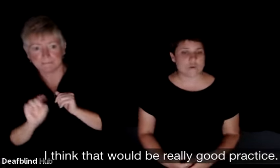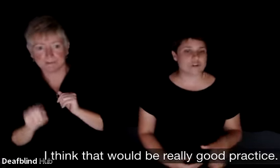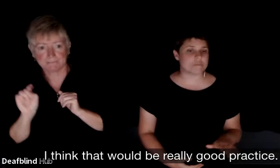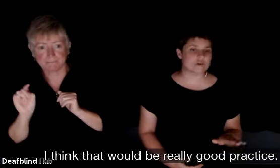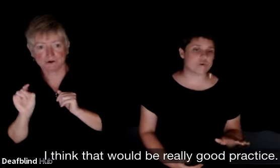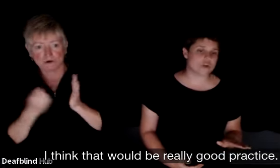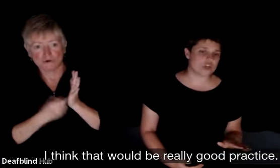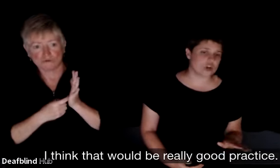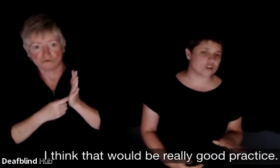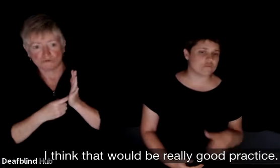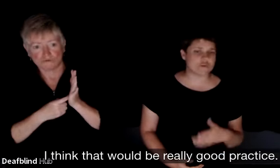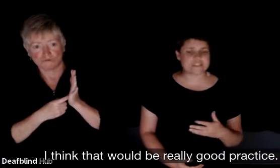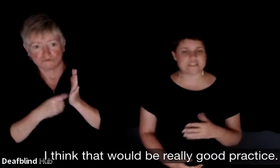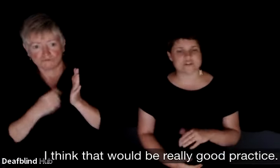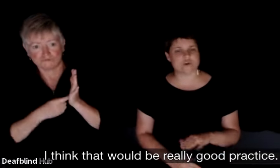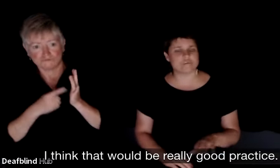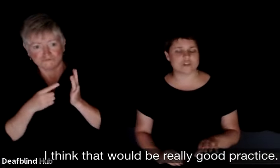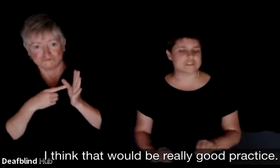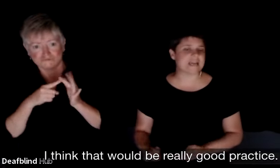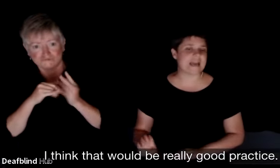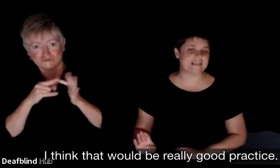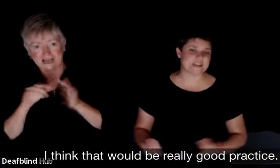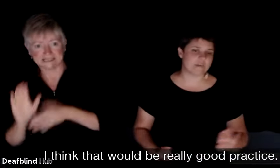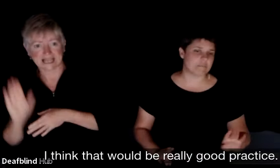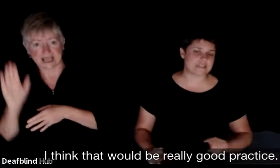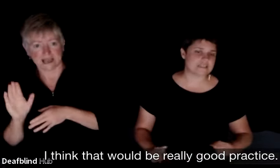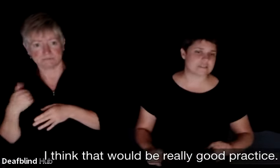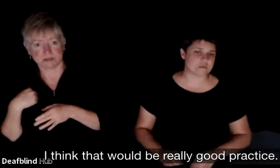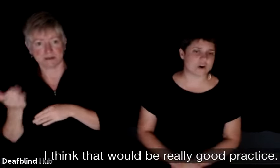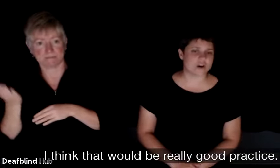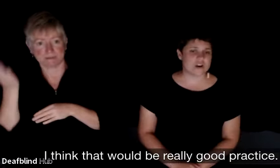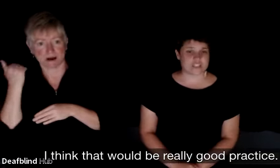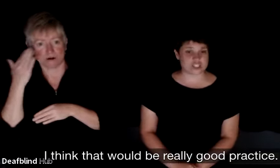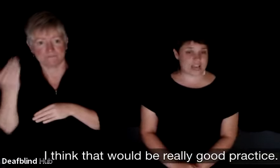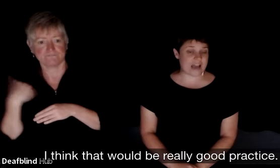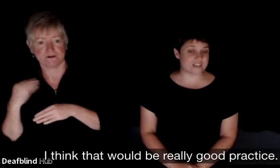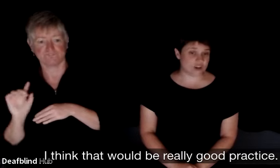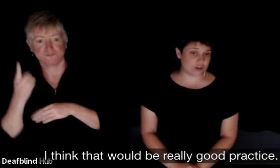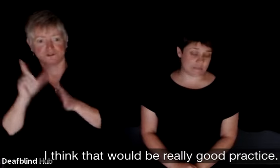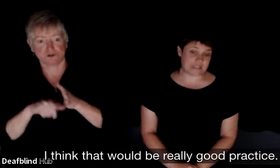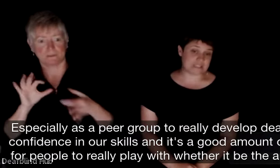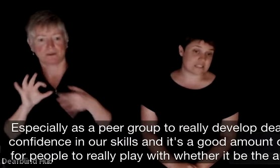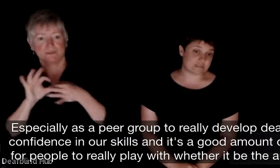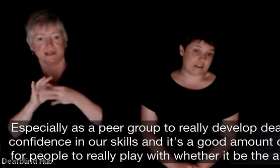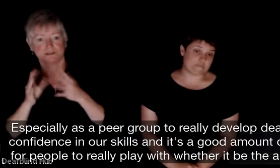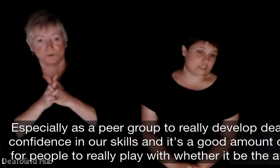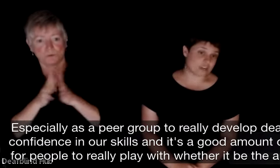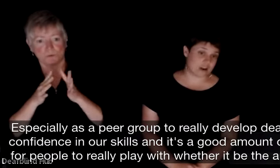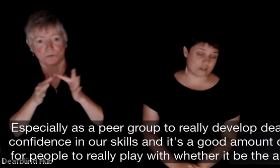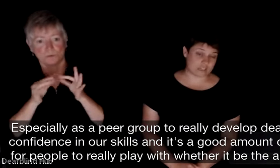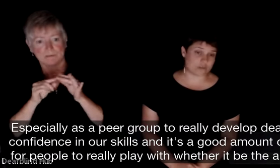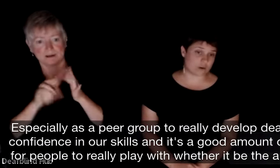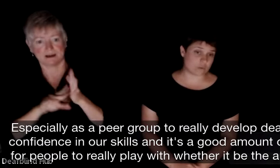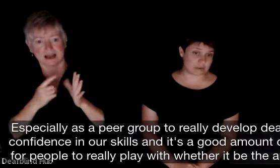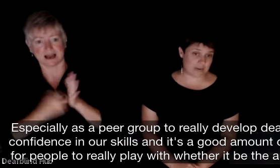with, whether it be the audio, the voices, or using the hand up buttons or the chat. So, I mean, this is my first